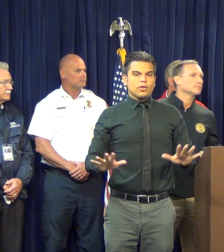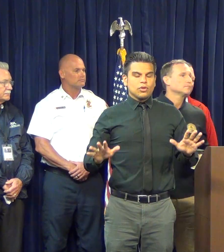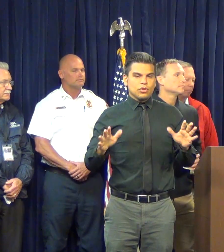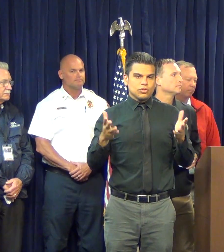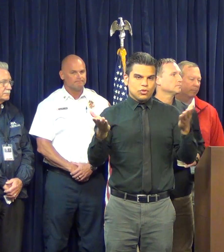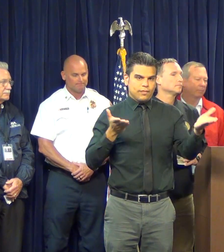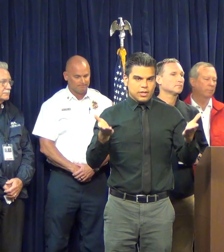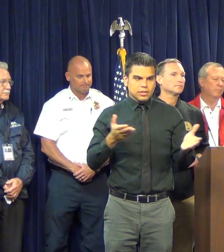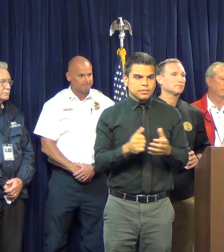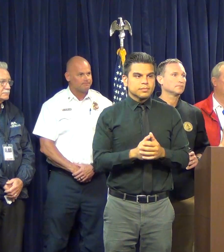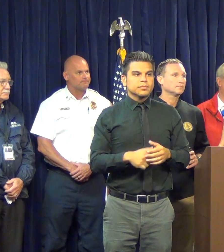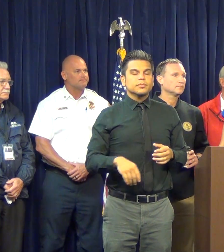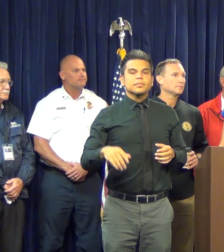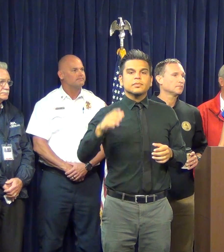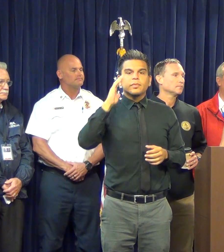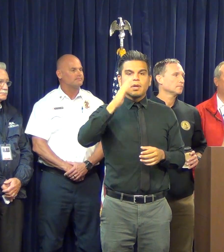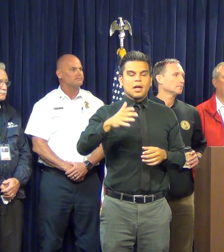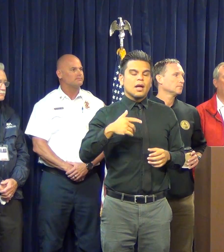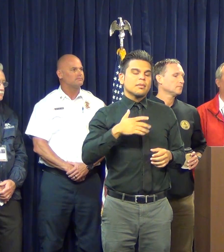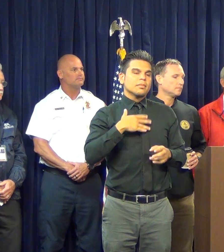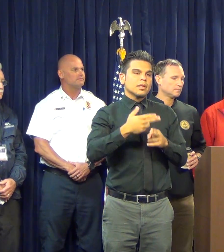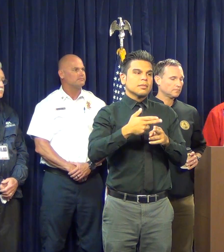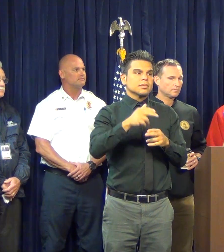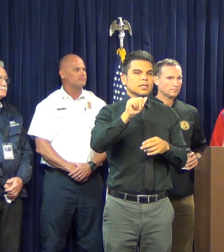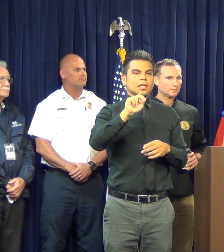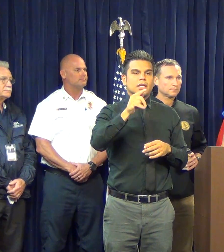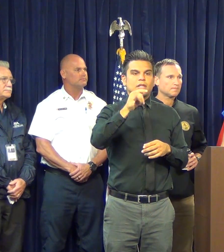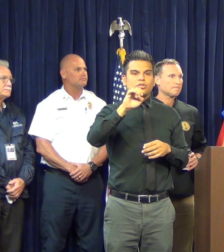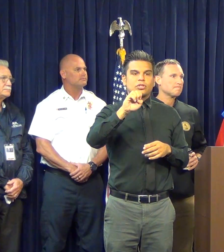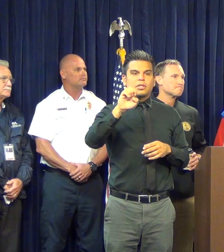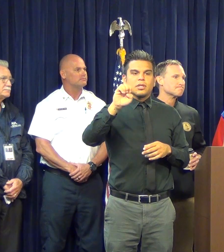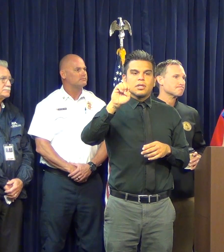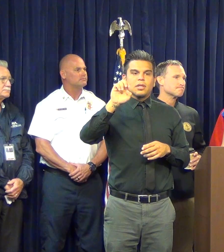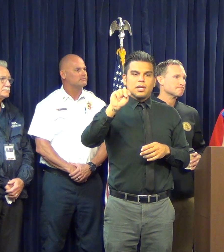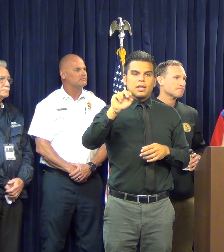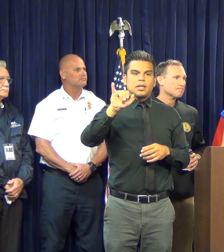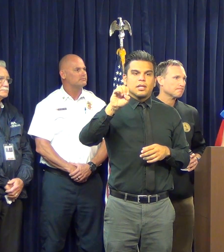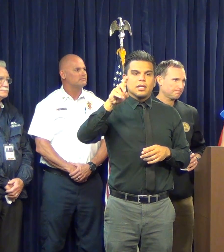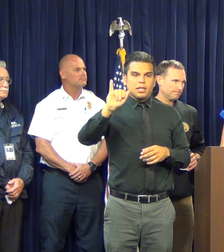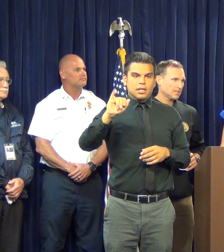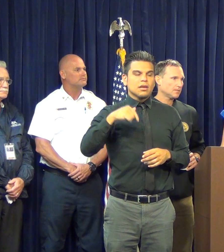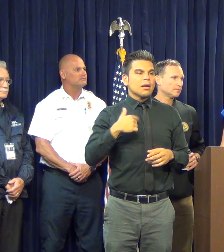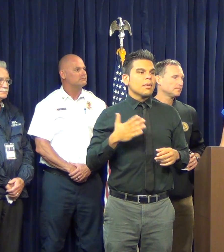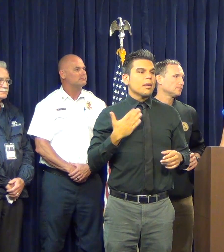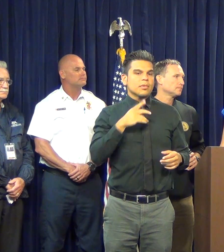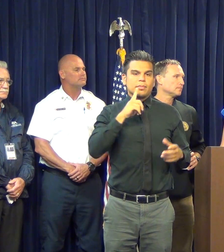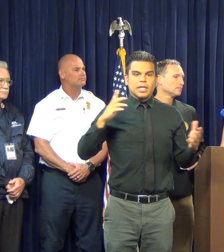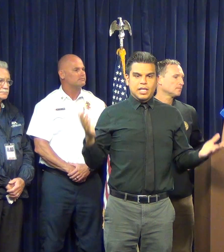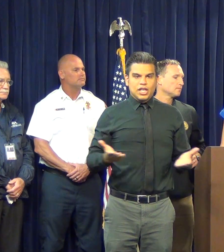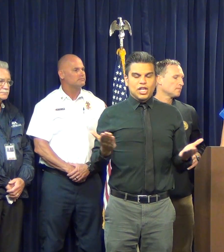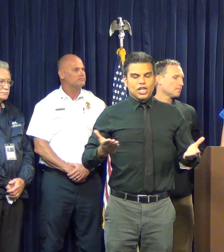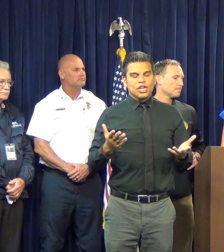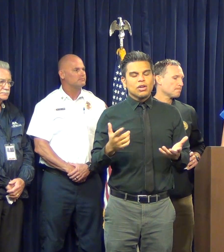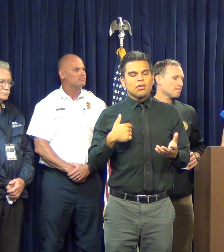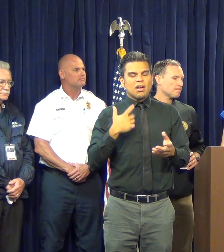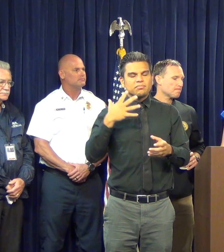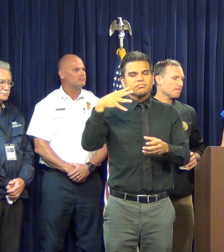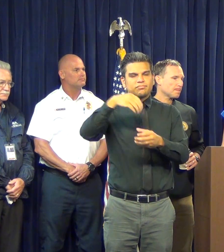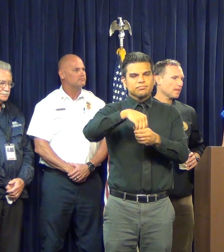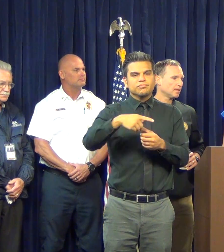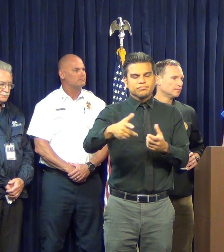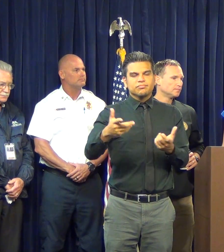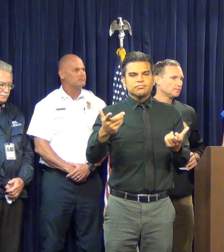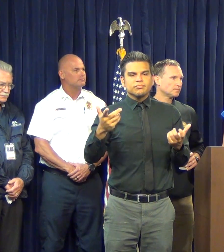Hey, good morning. My name's Angie Agnetti. I'm a meteorologist with the National Weather Service and happy to be here part of the emergency response team at the Incident Command